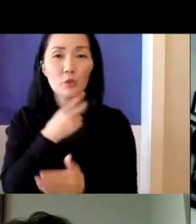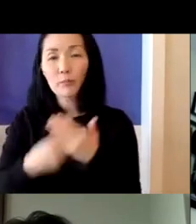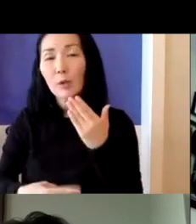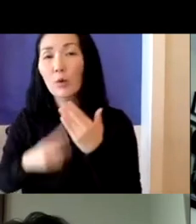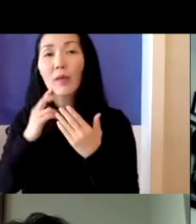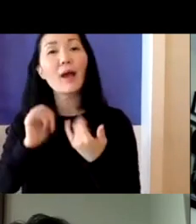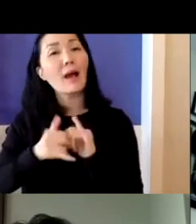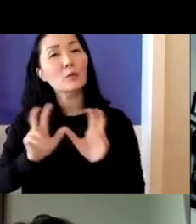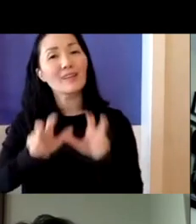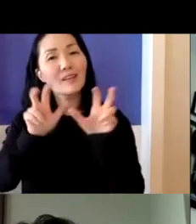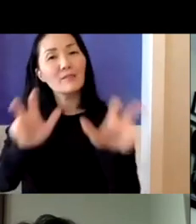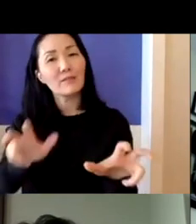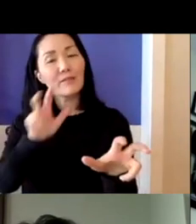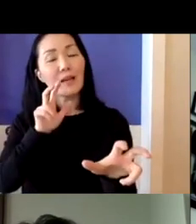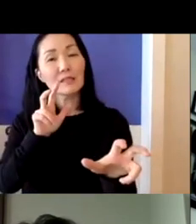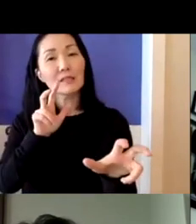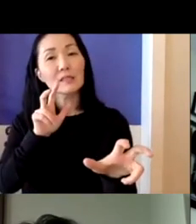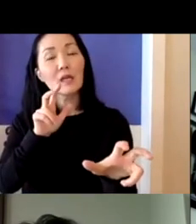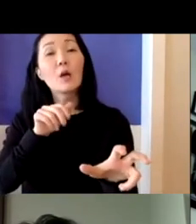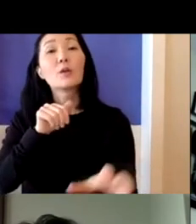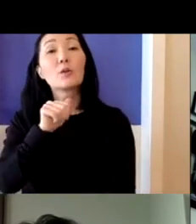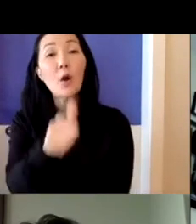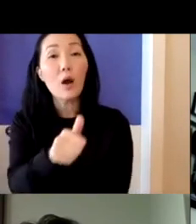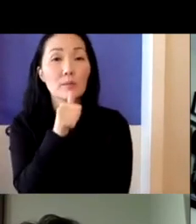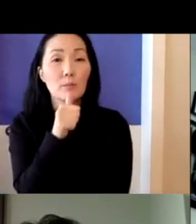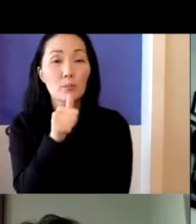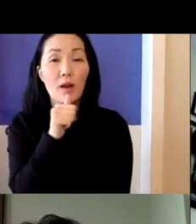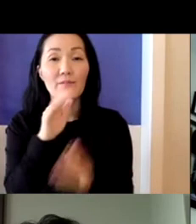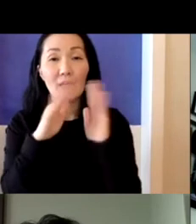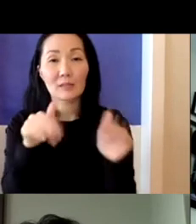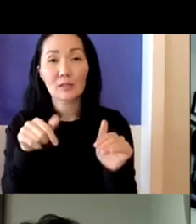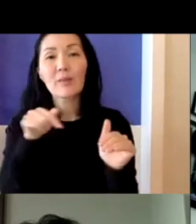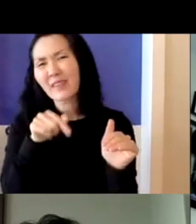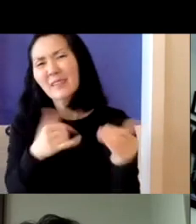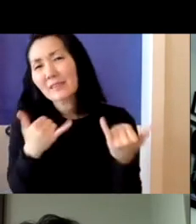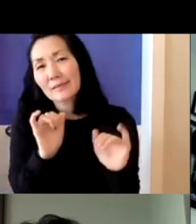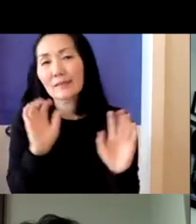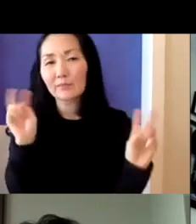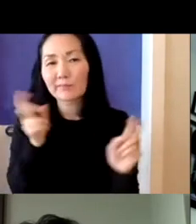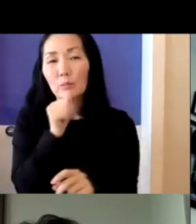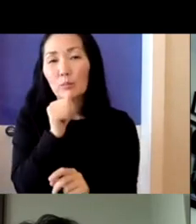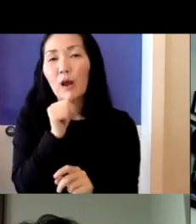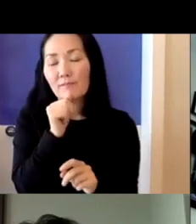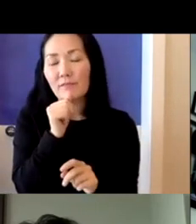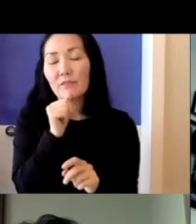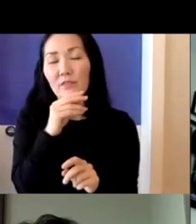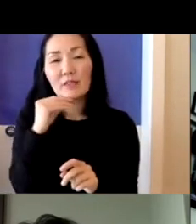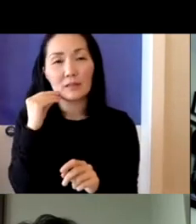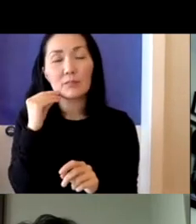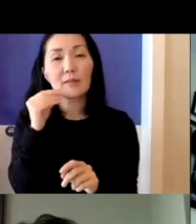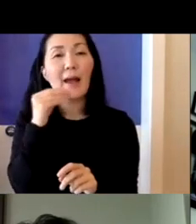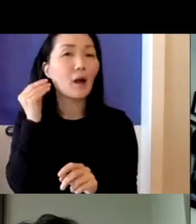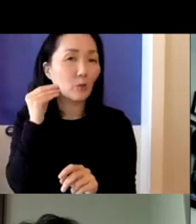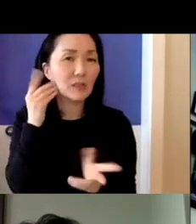in building non-private housing. I mean, this is private housing still, I would say, Indigenous led, of course, but